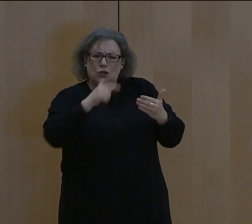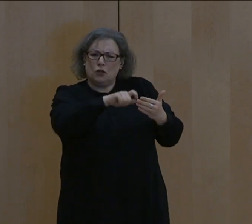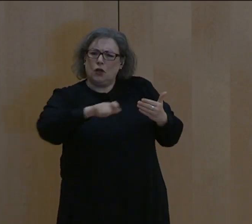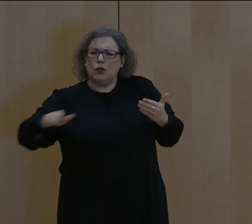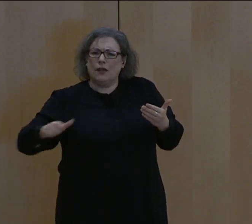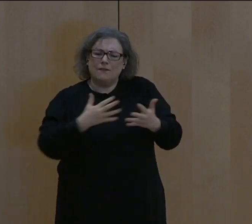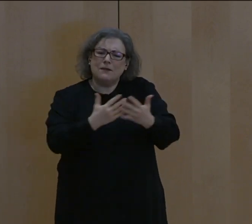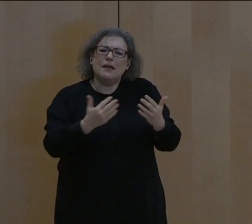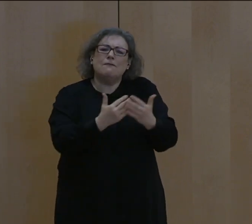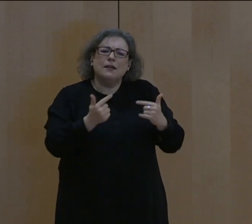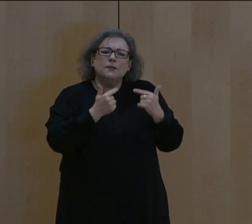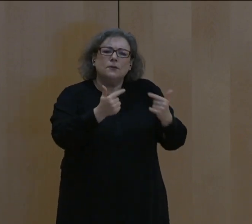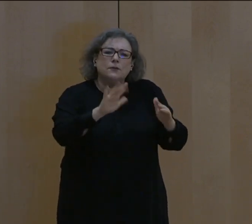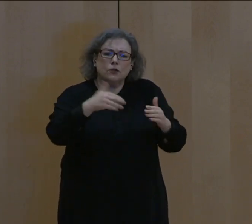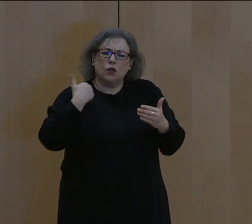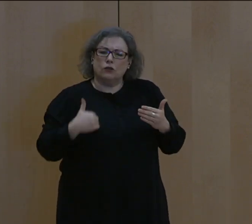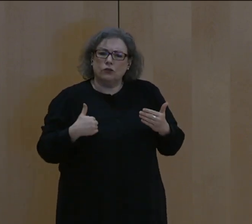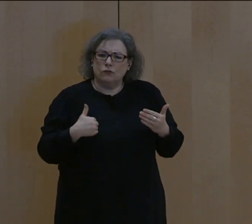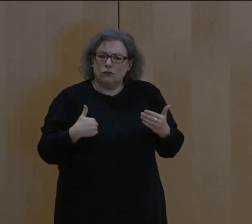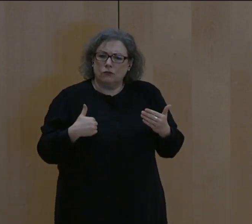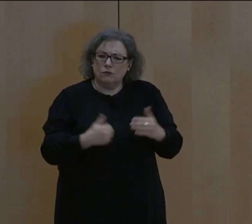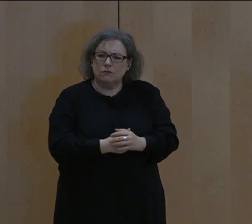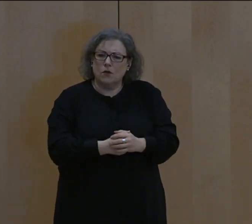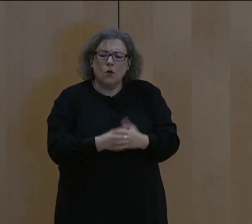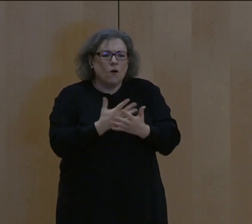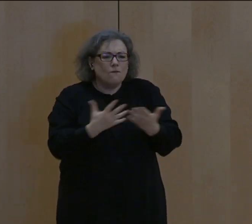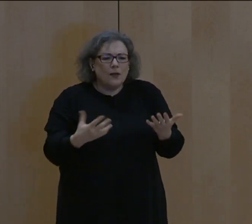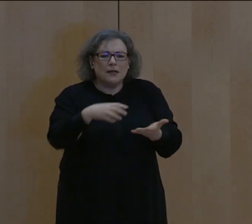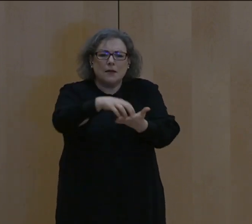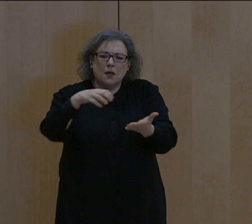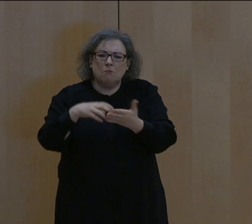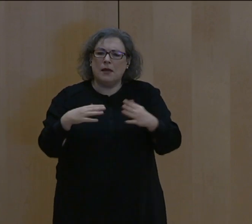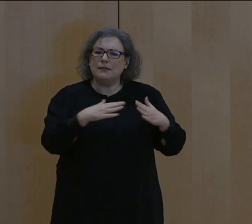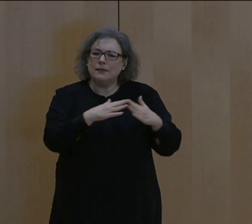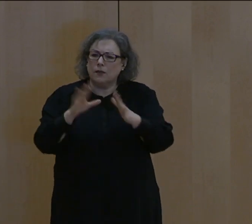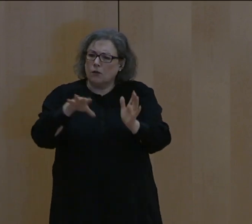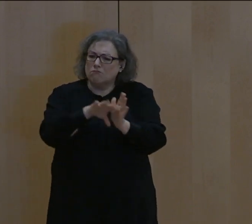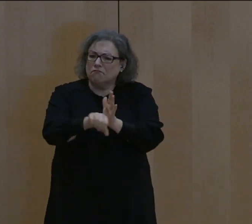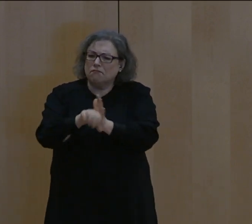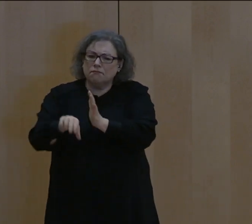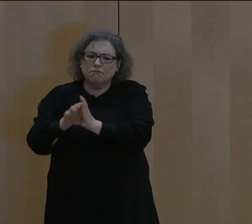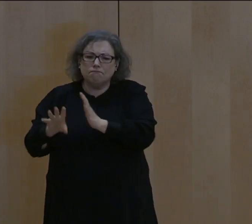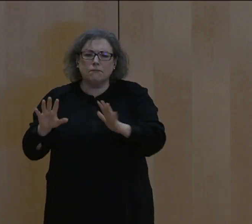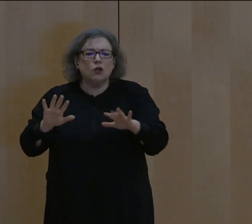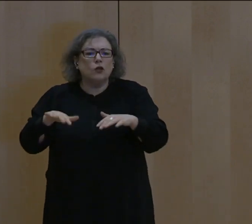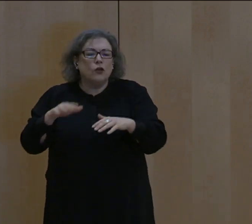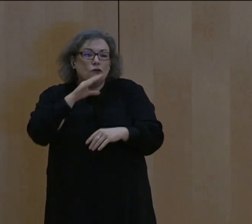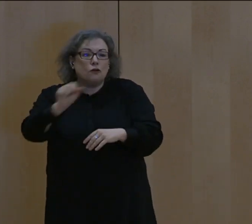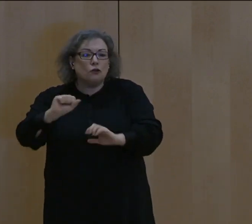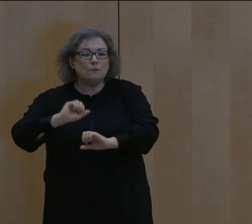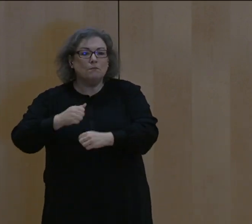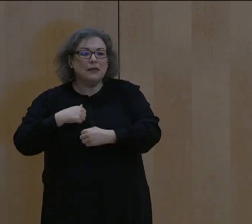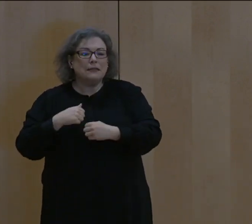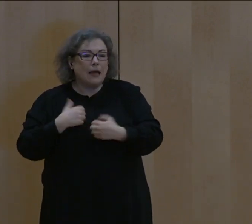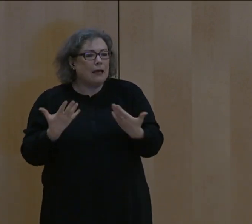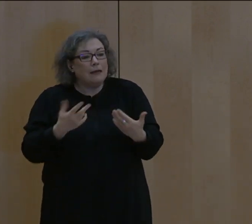communities and cities have been destroyed. The Russian military doesn't differentiate between the military targets and